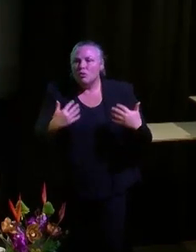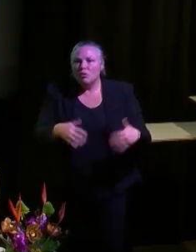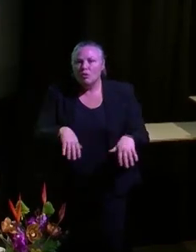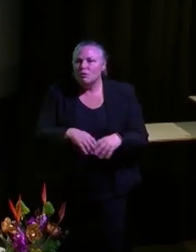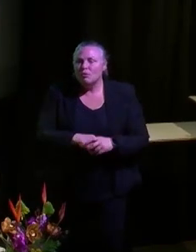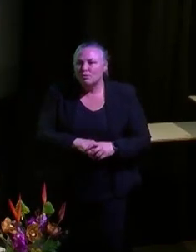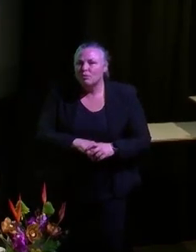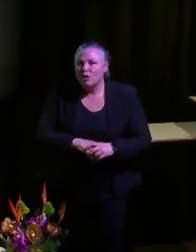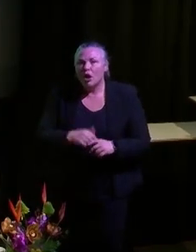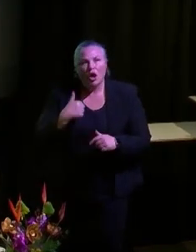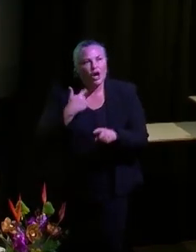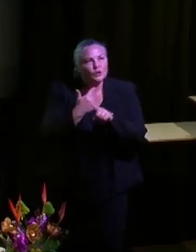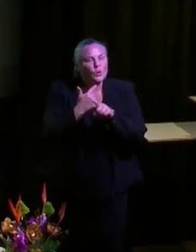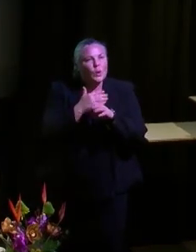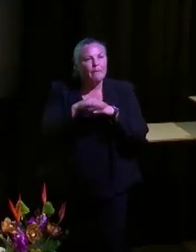I talk about it, you know,